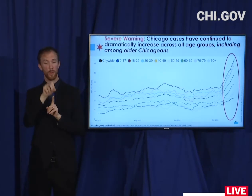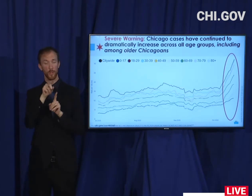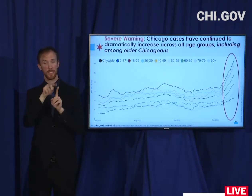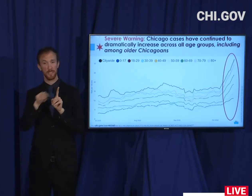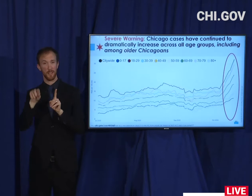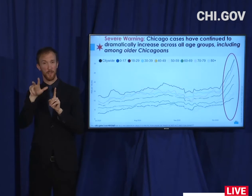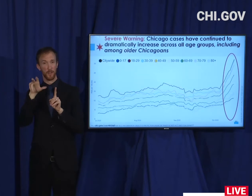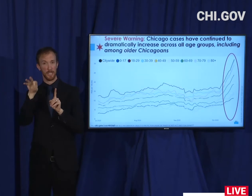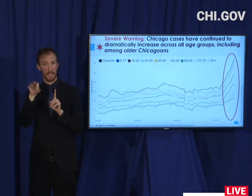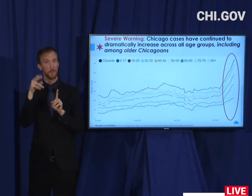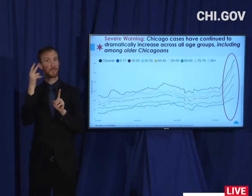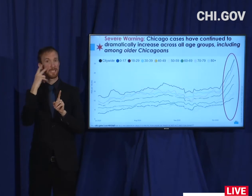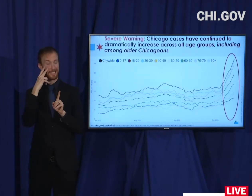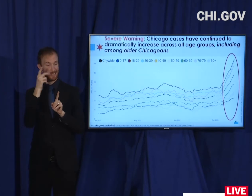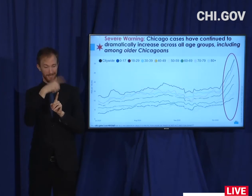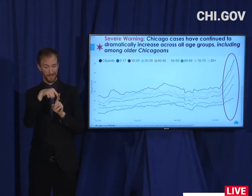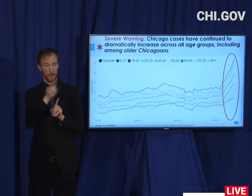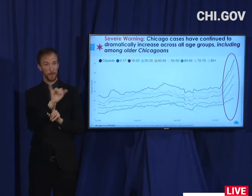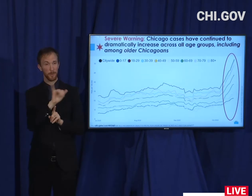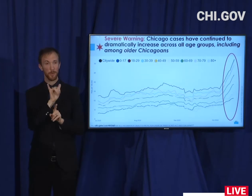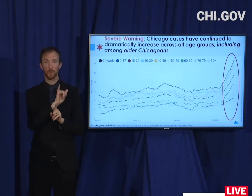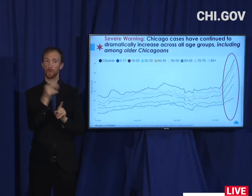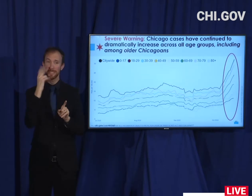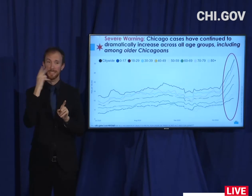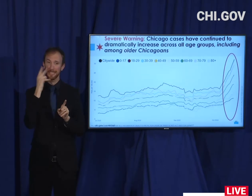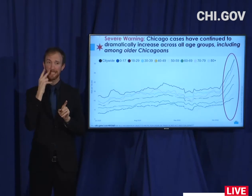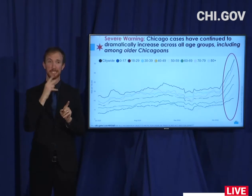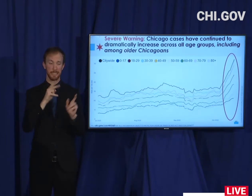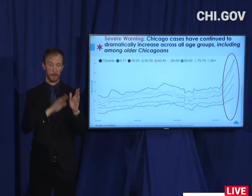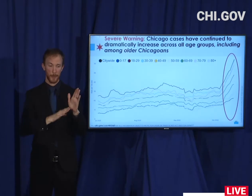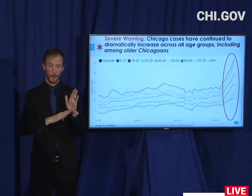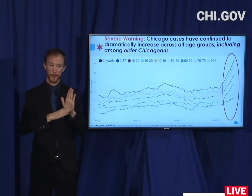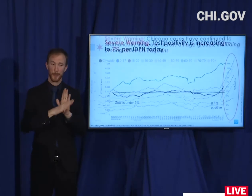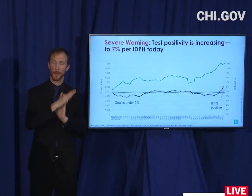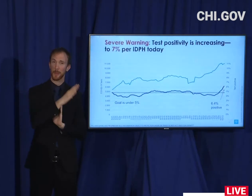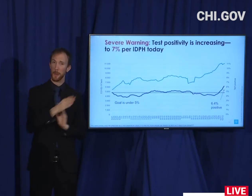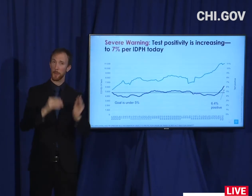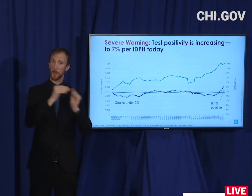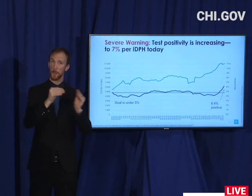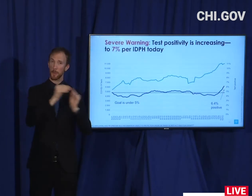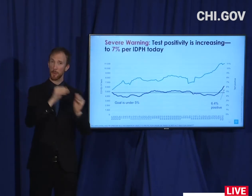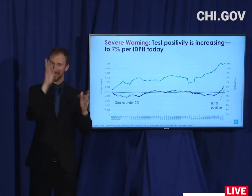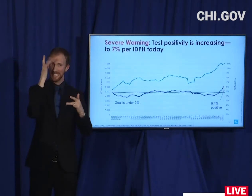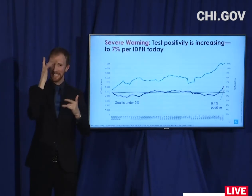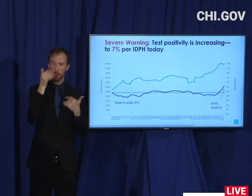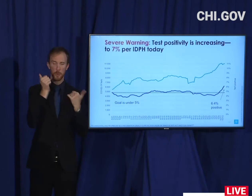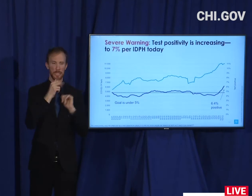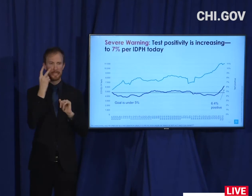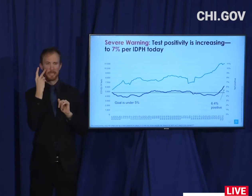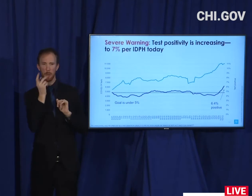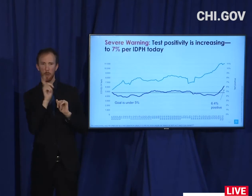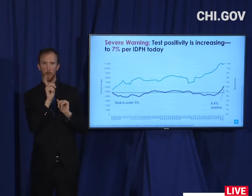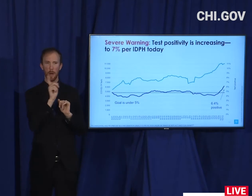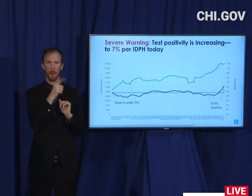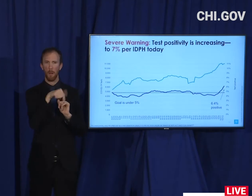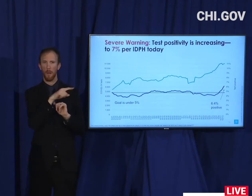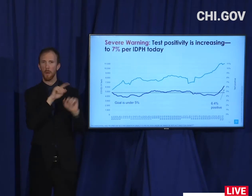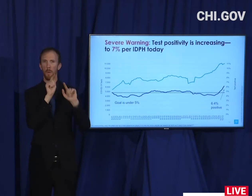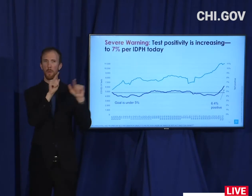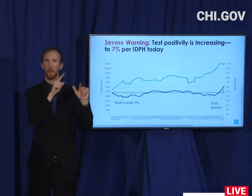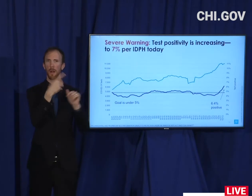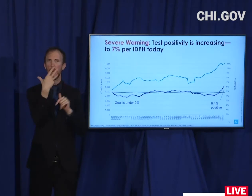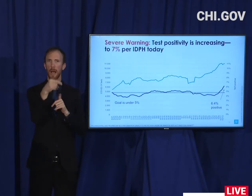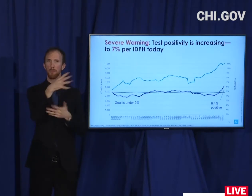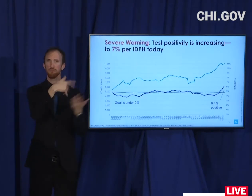data to see where do people go in public from those age groups. And a severe warning, our test positivity